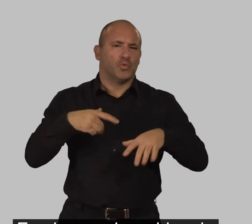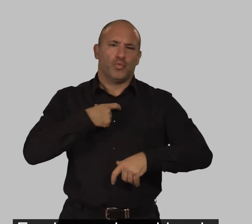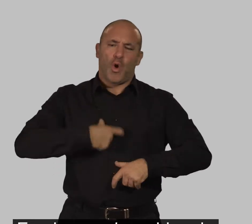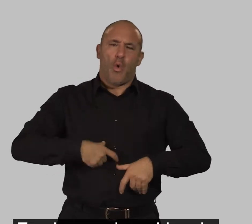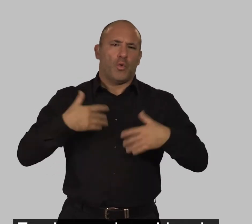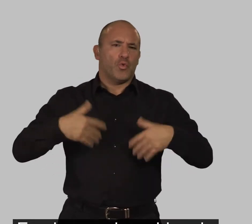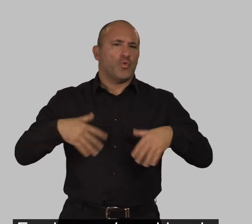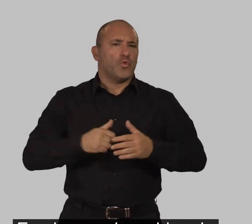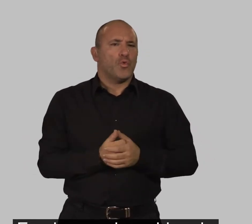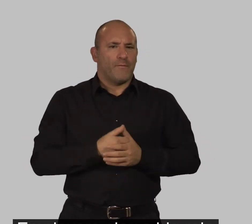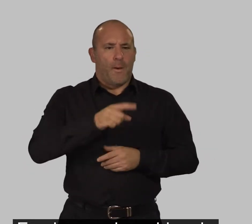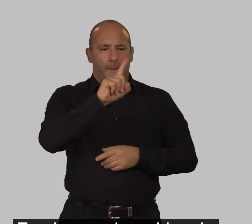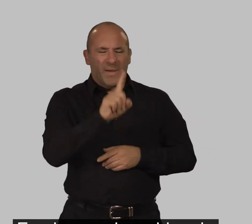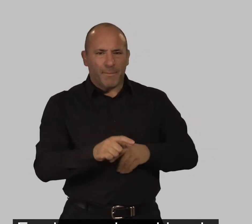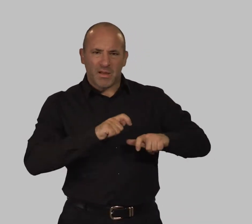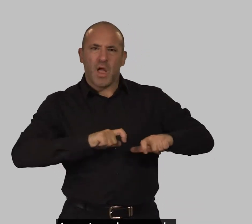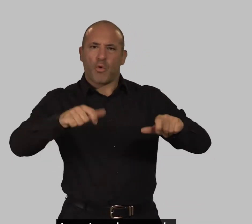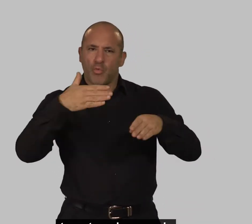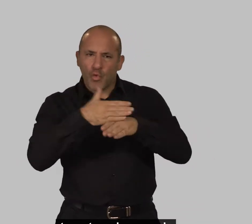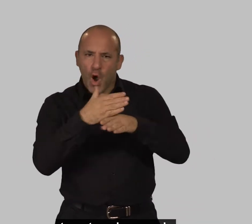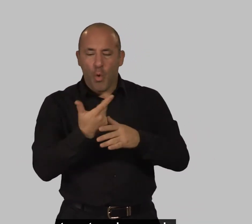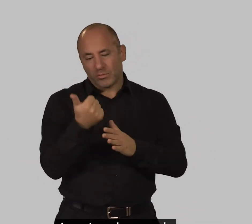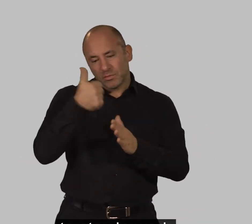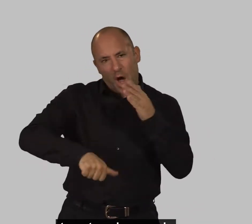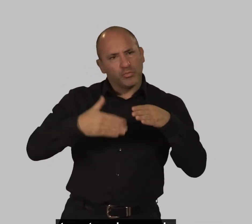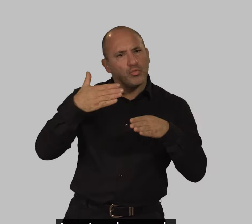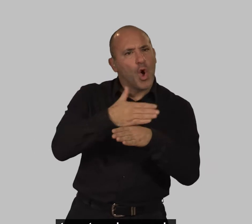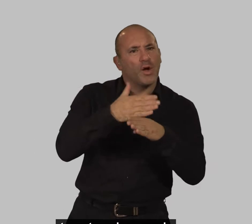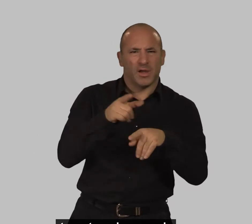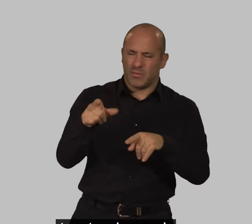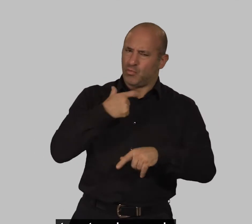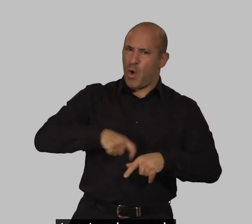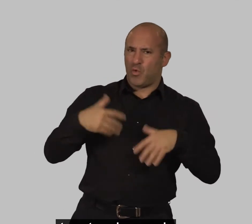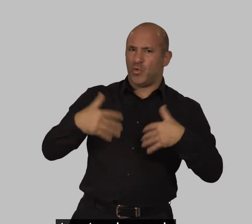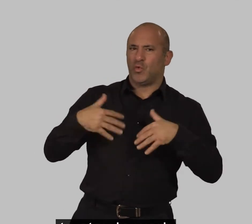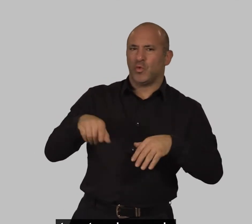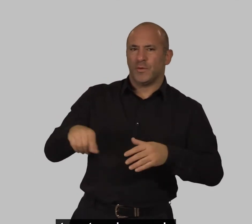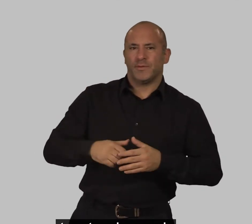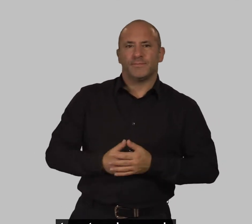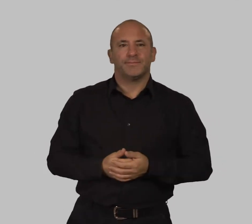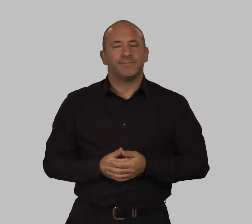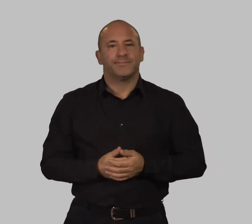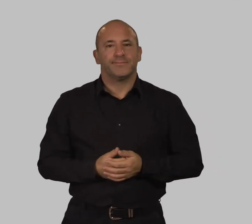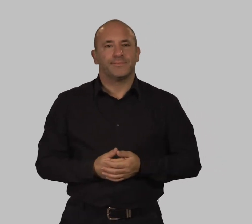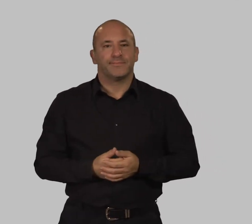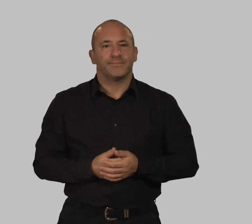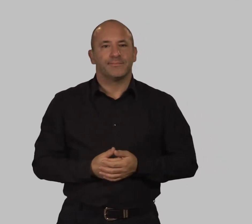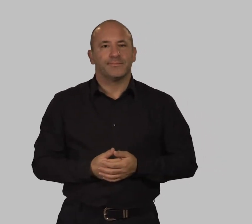Employers play a big role in helping people to stay in work and move into work.